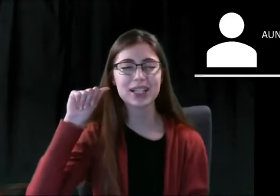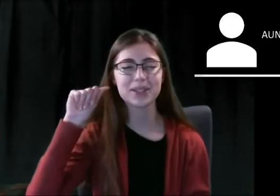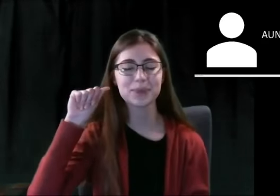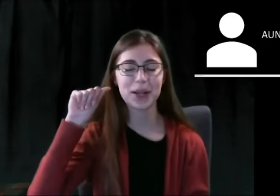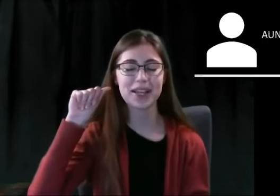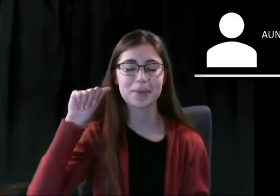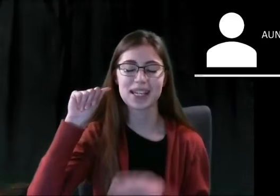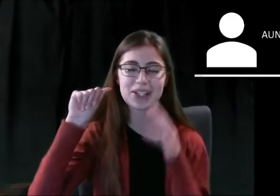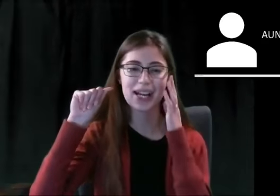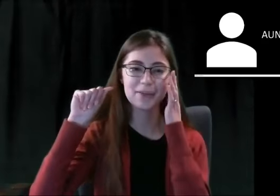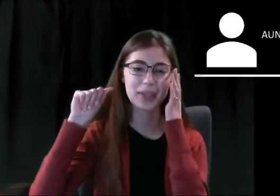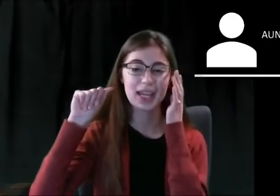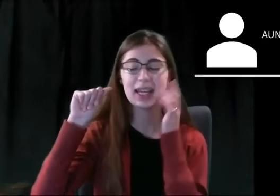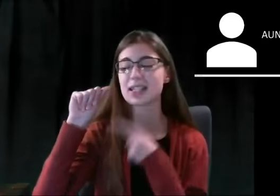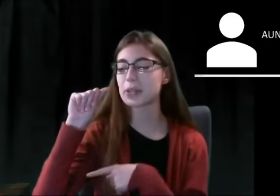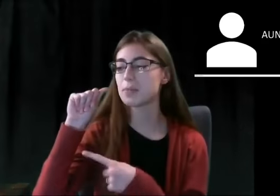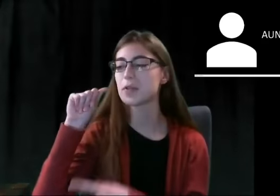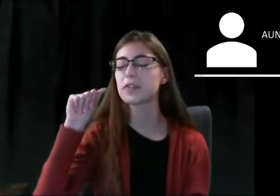right here beside your head, and it's going to move the same